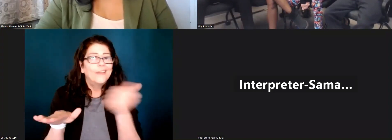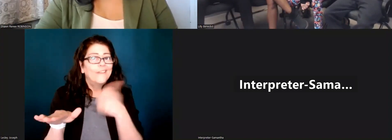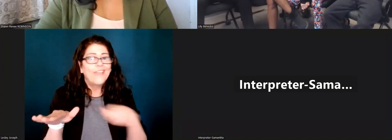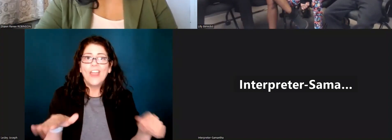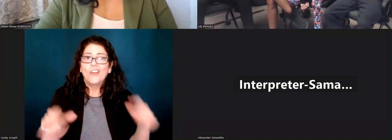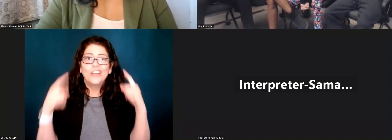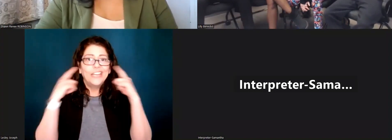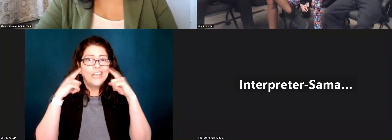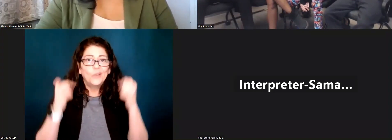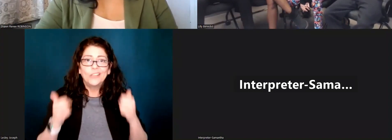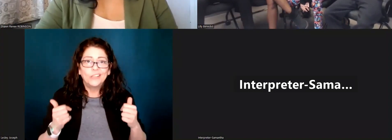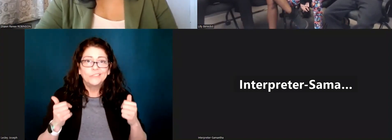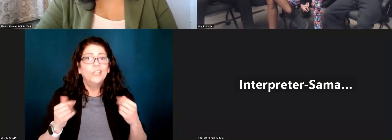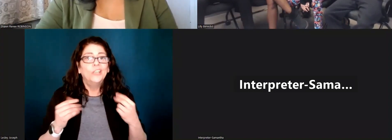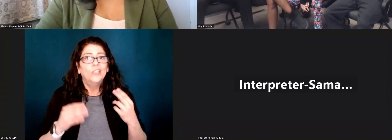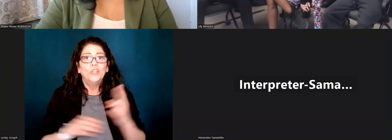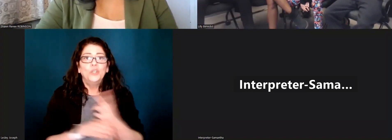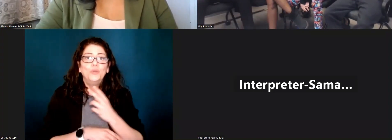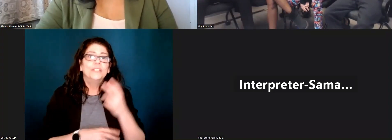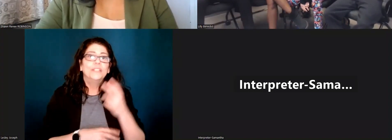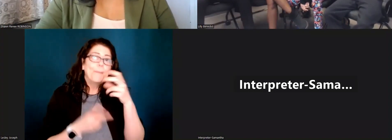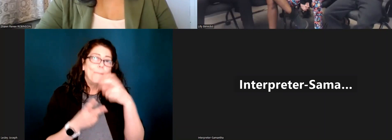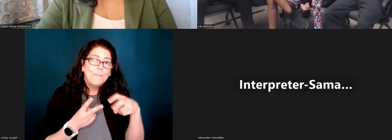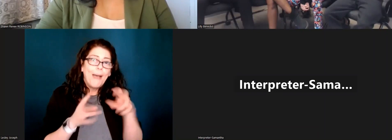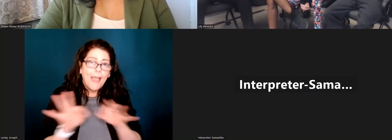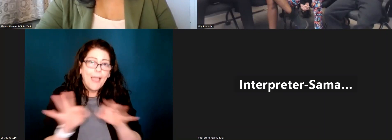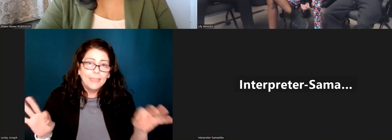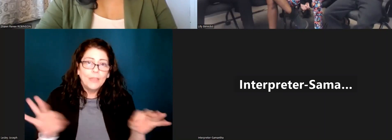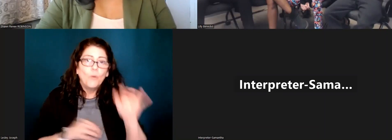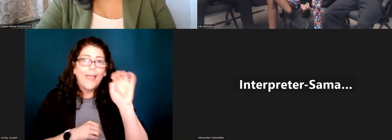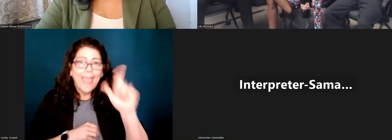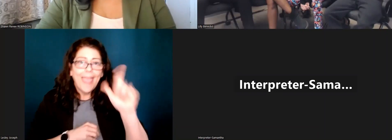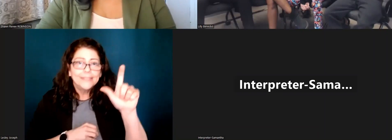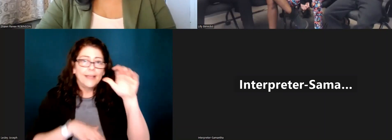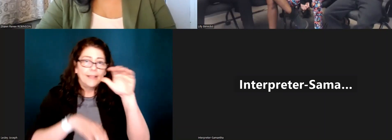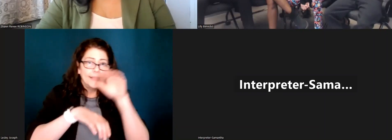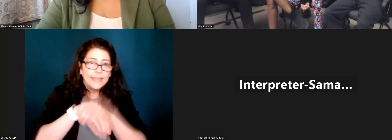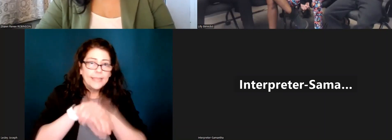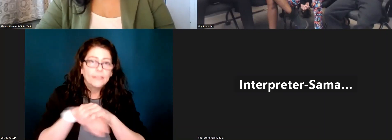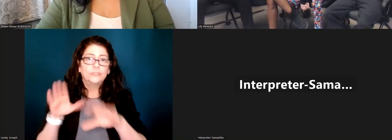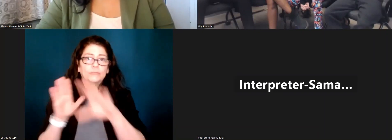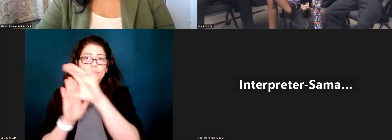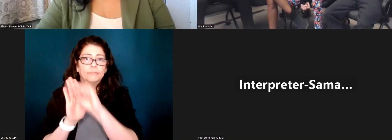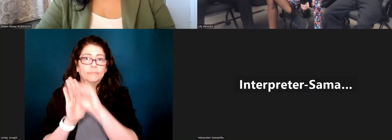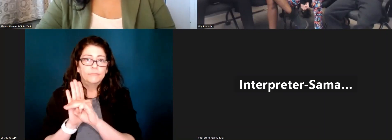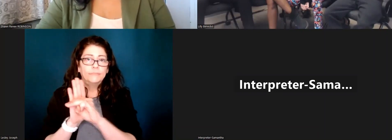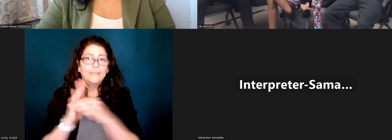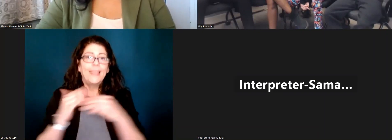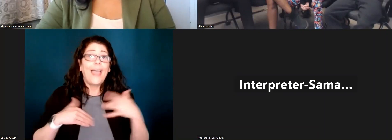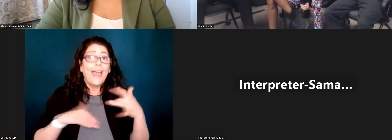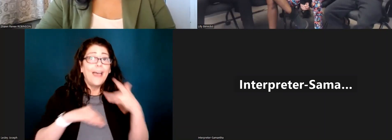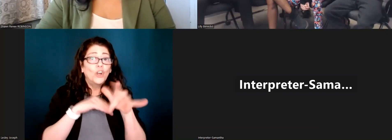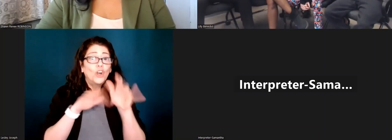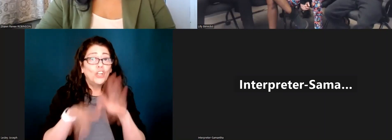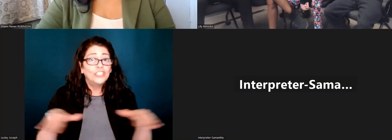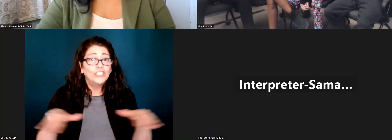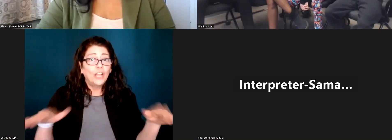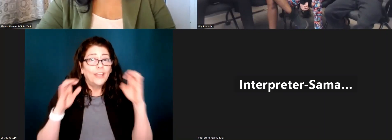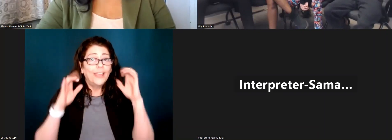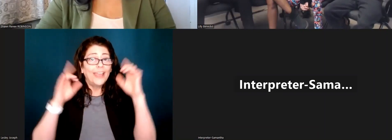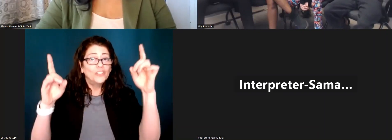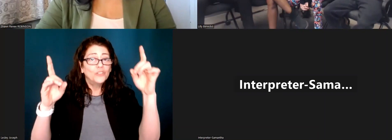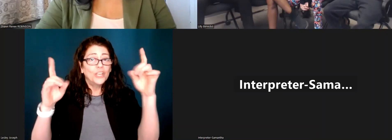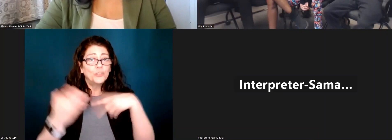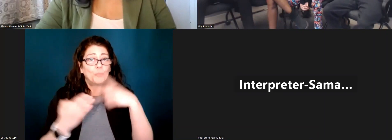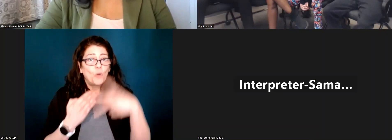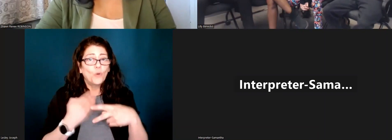bilingual ASL and English curriculum. They have an early childhood education program for children 0 to